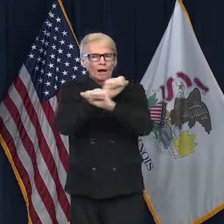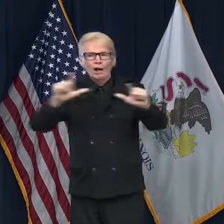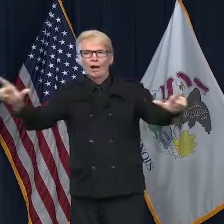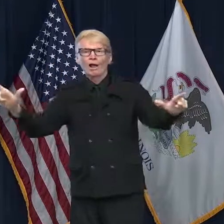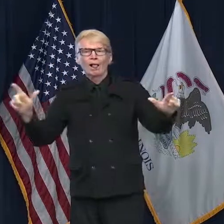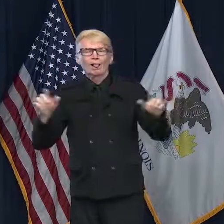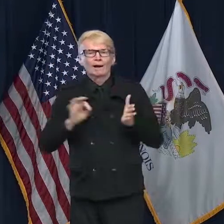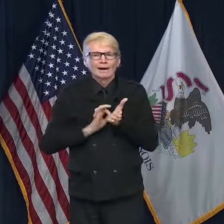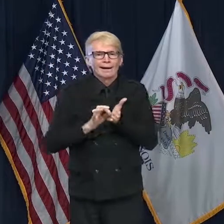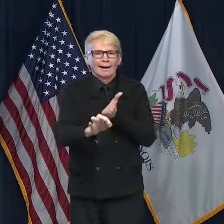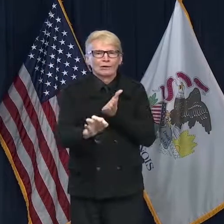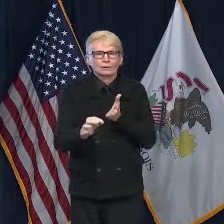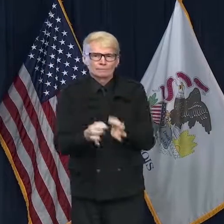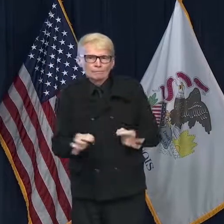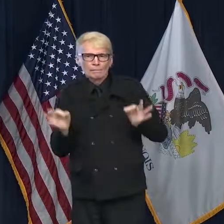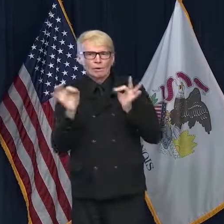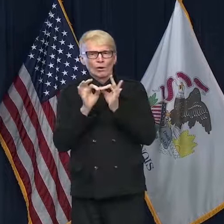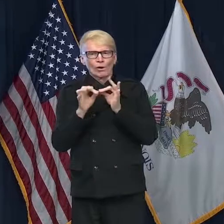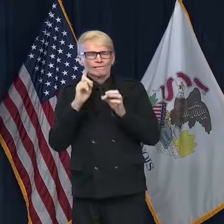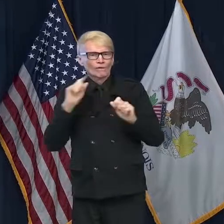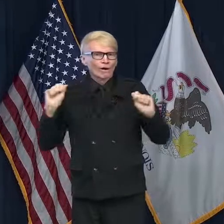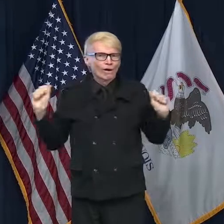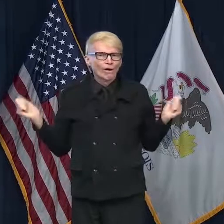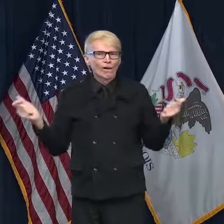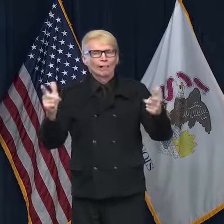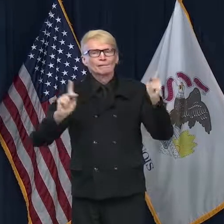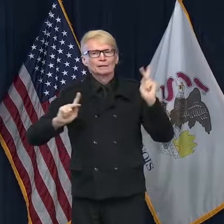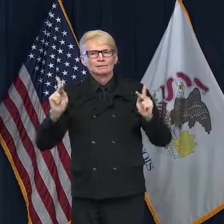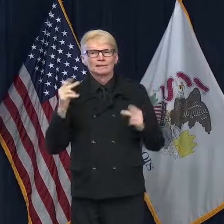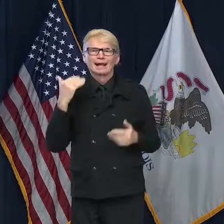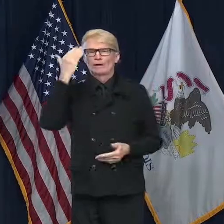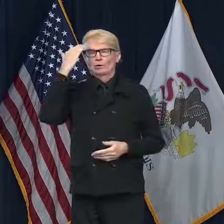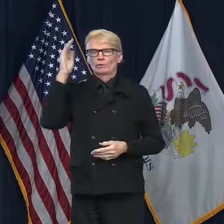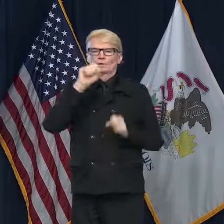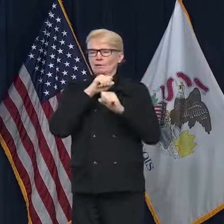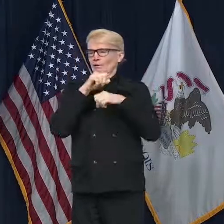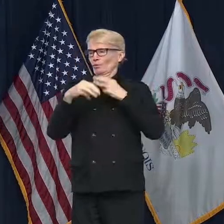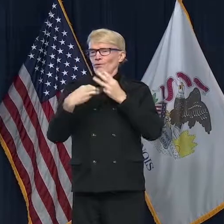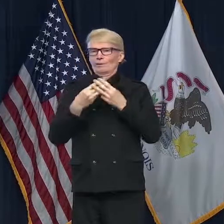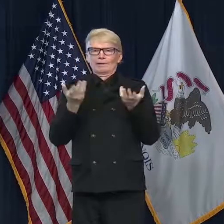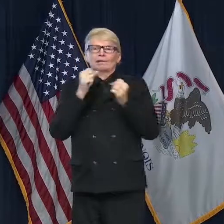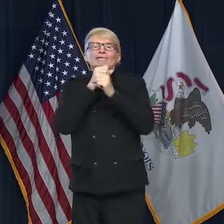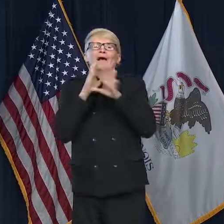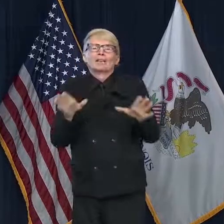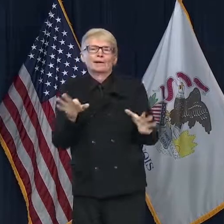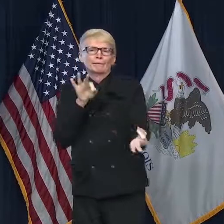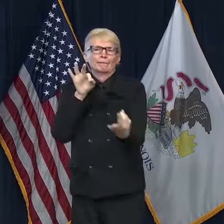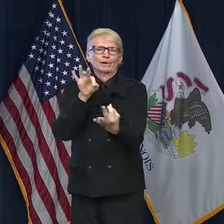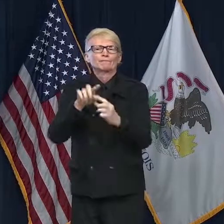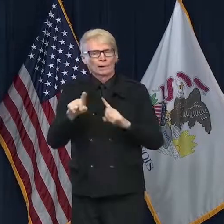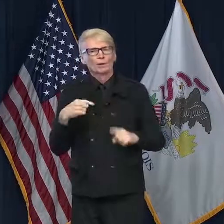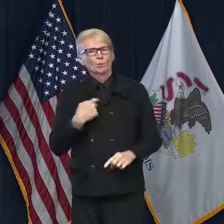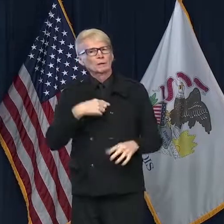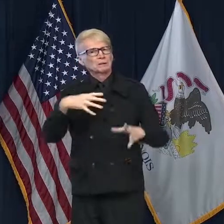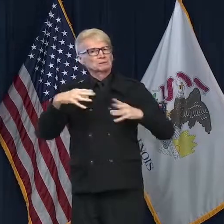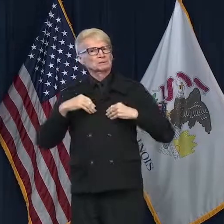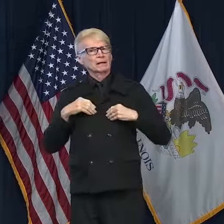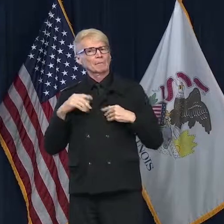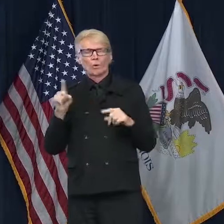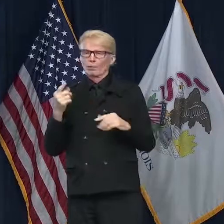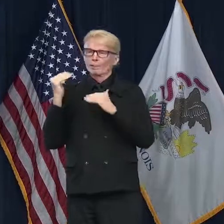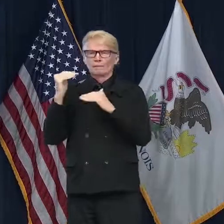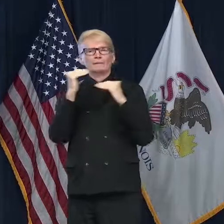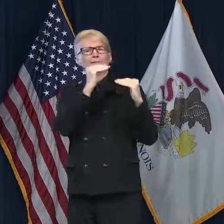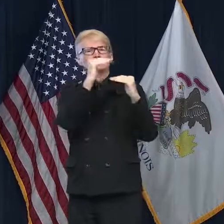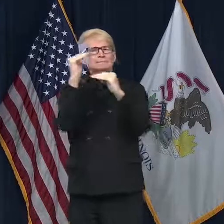will hold. I know that nothing is ever perfect, and so I think you have to accept that there's only so much that can be done. Dr. Zika, can